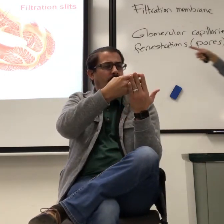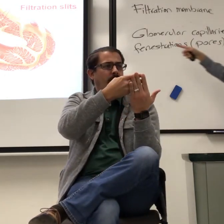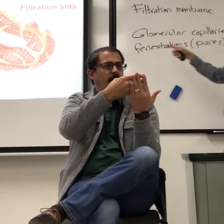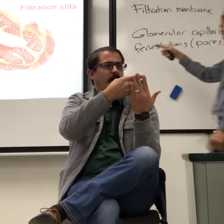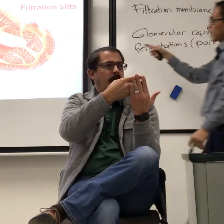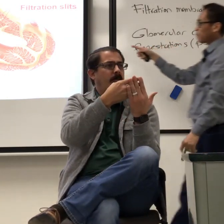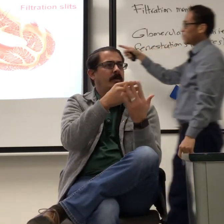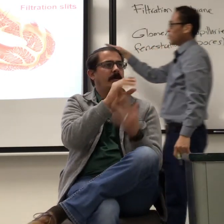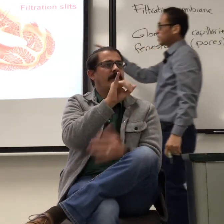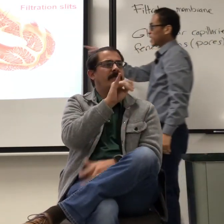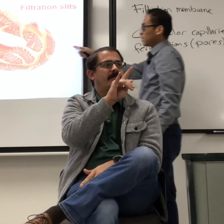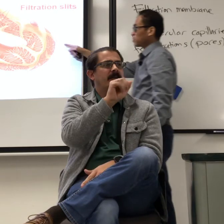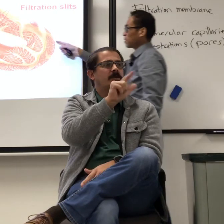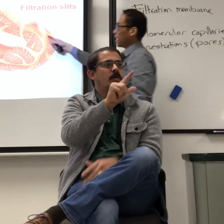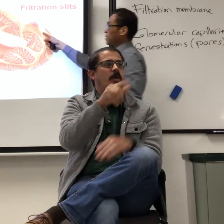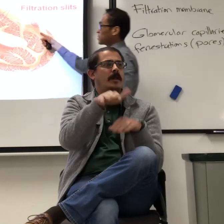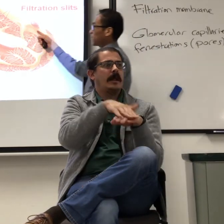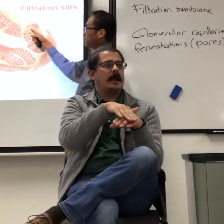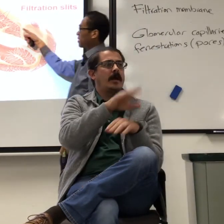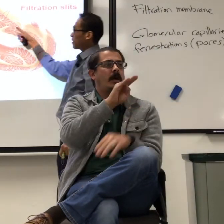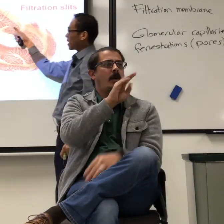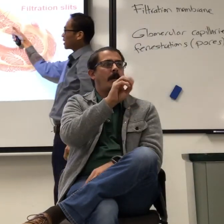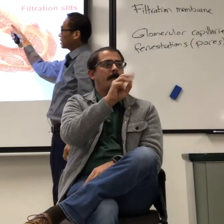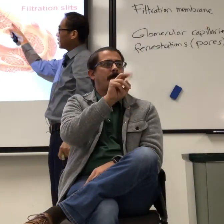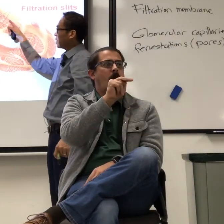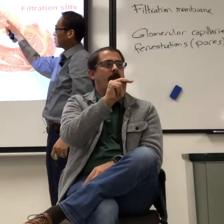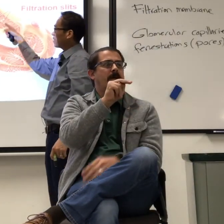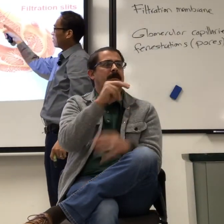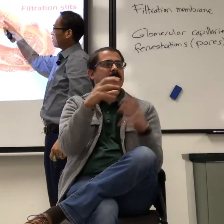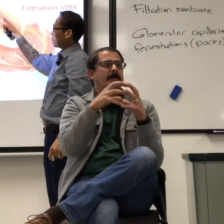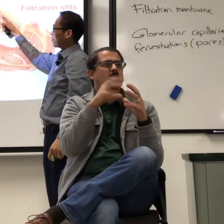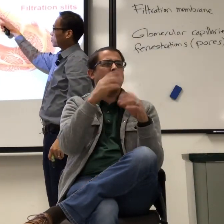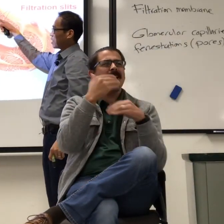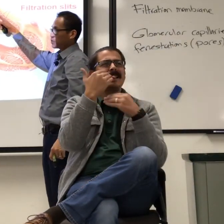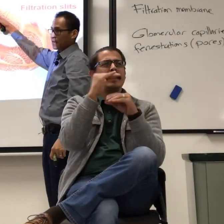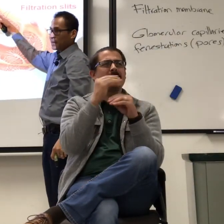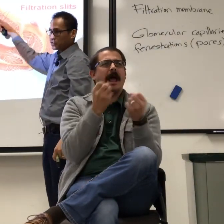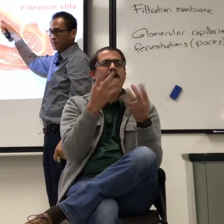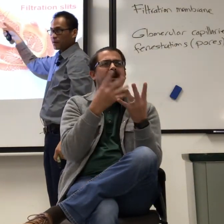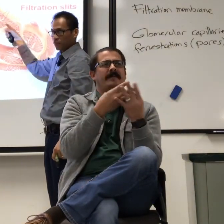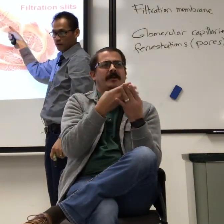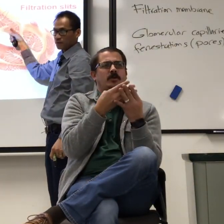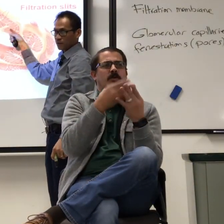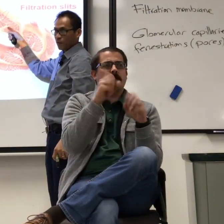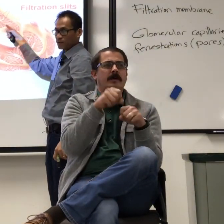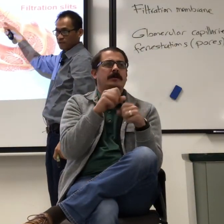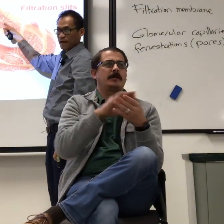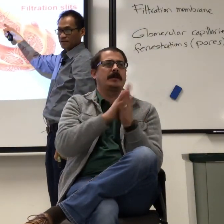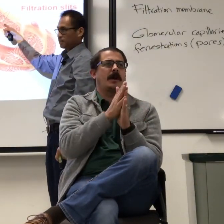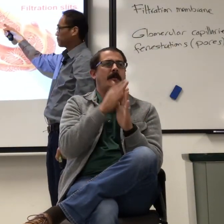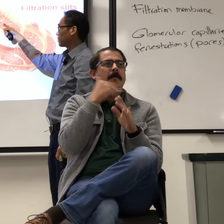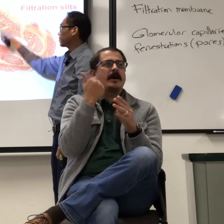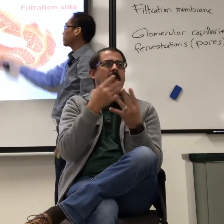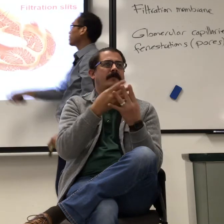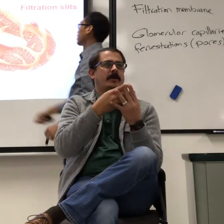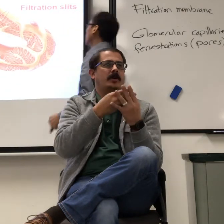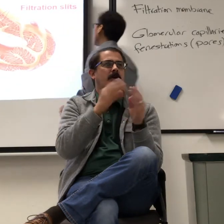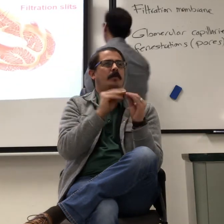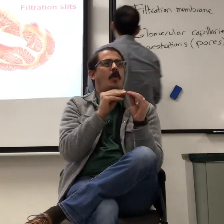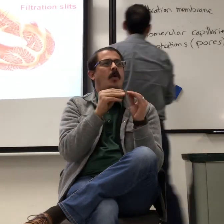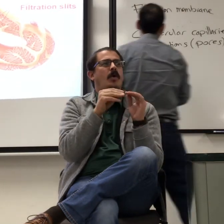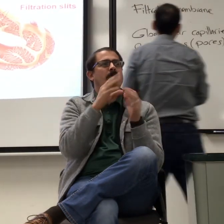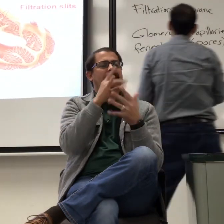by the visceral layer, the Bowman's capsule, the podocytes, they kind of limit the filtration. That makes you a better filter. You're more selective.